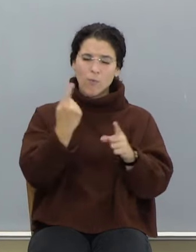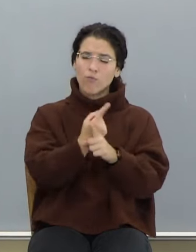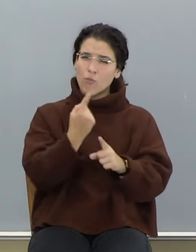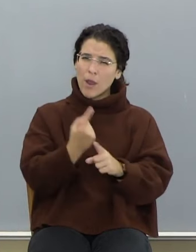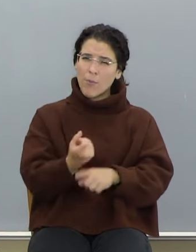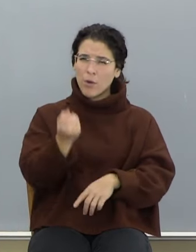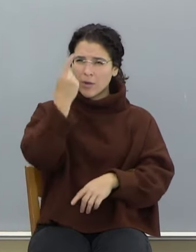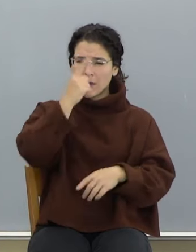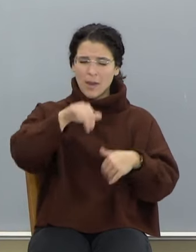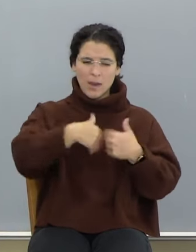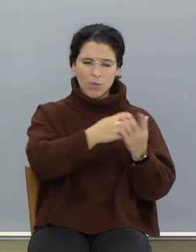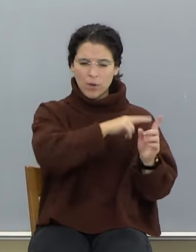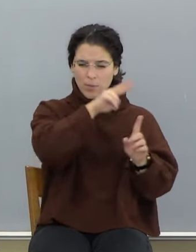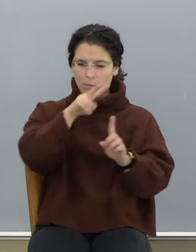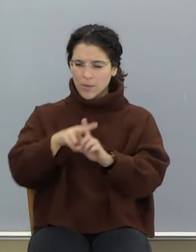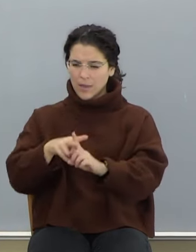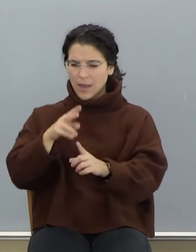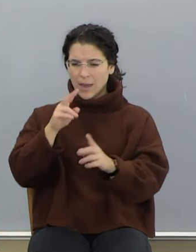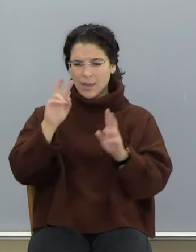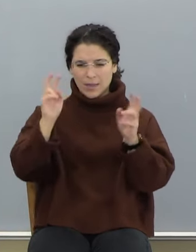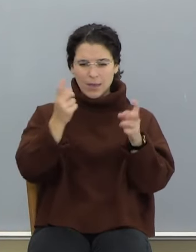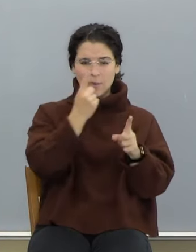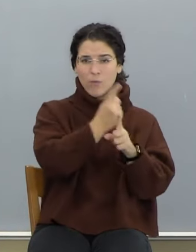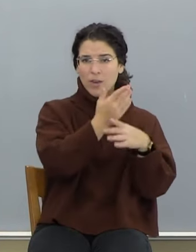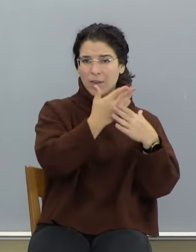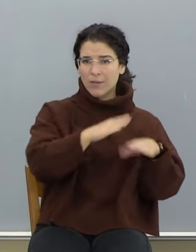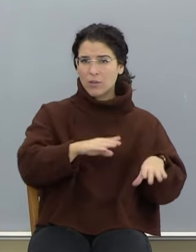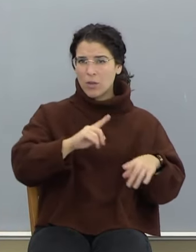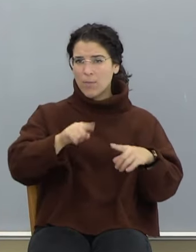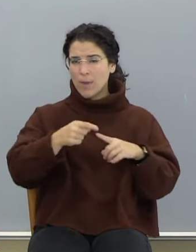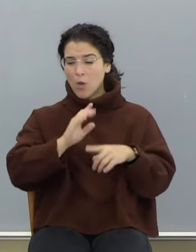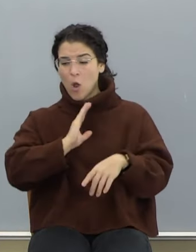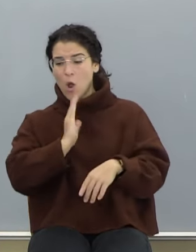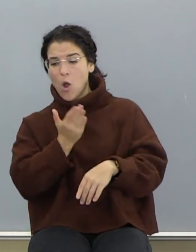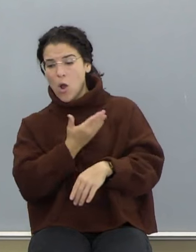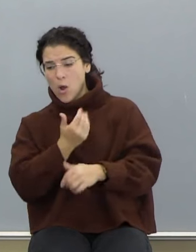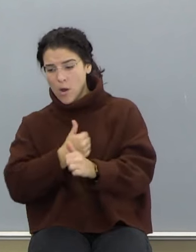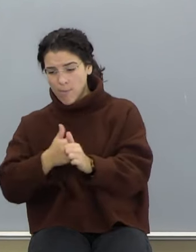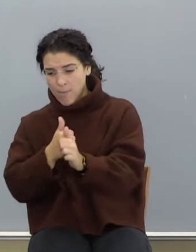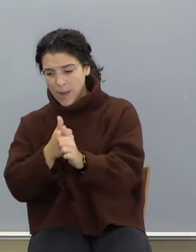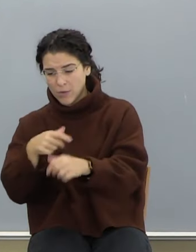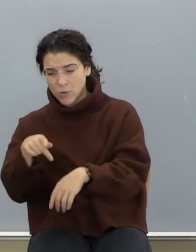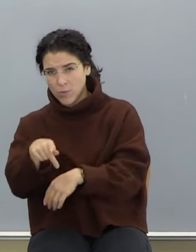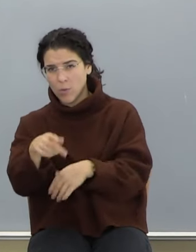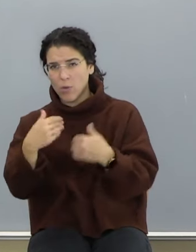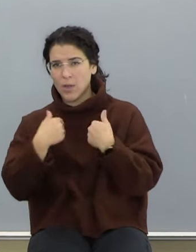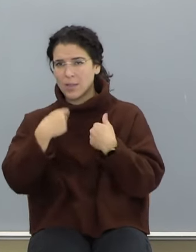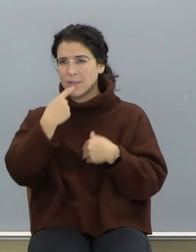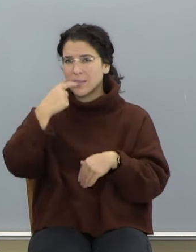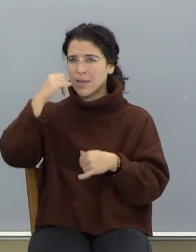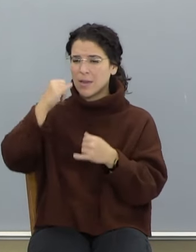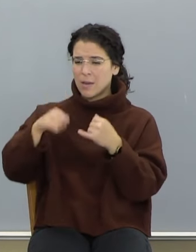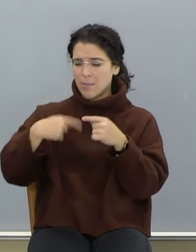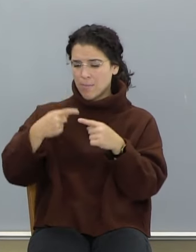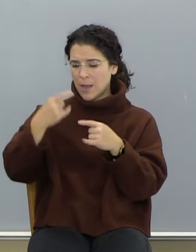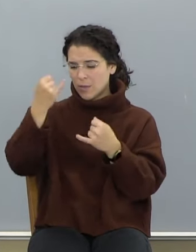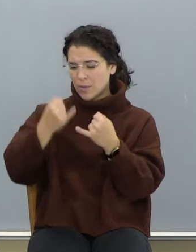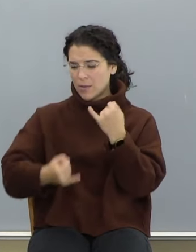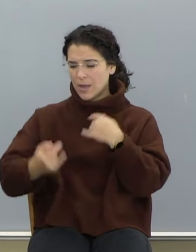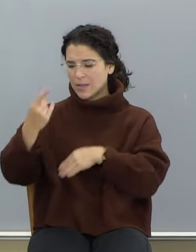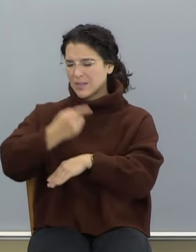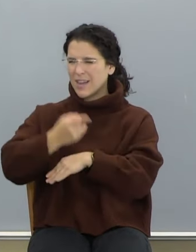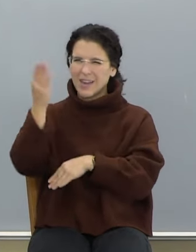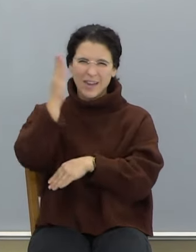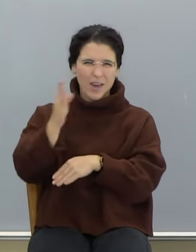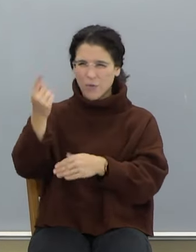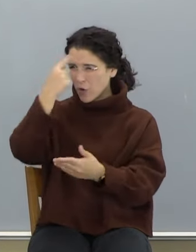apply the principle of right division regarding what our apostle has to say about the last days. May we never conflate